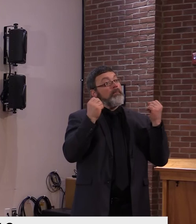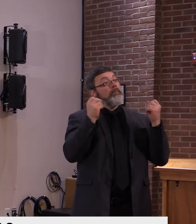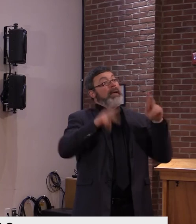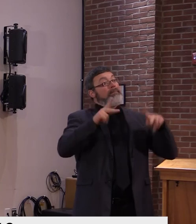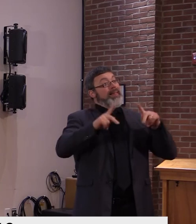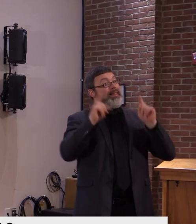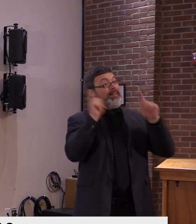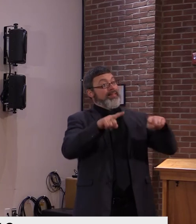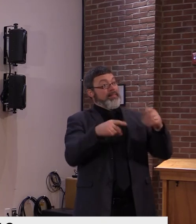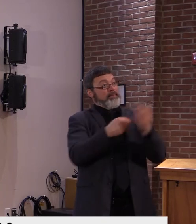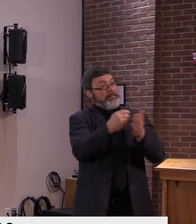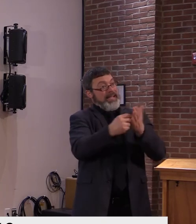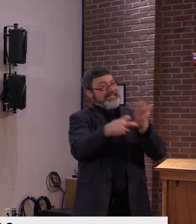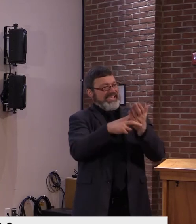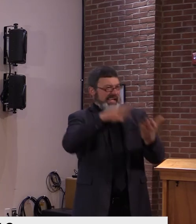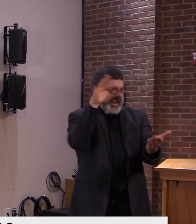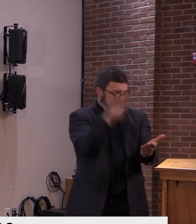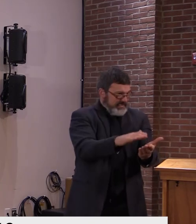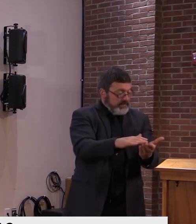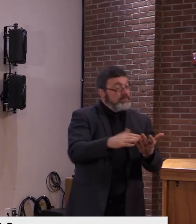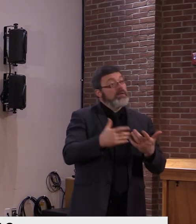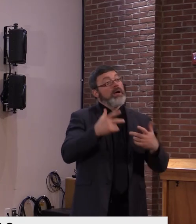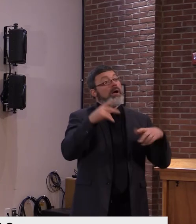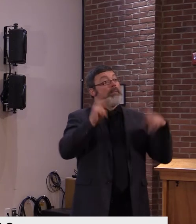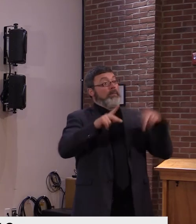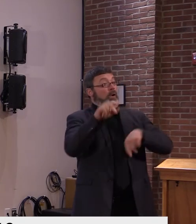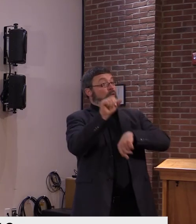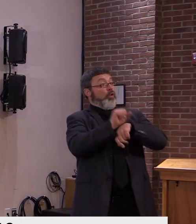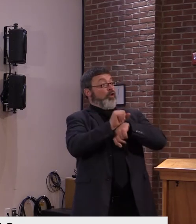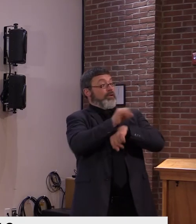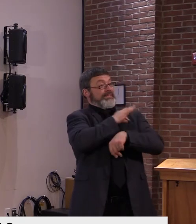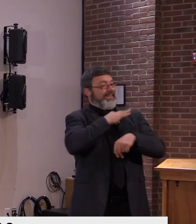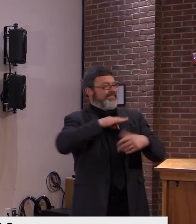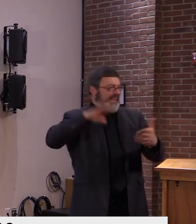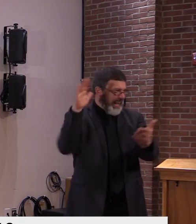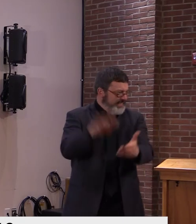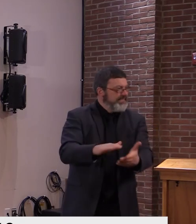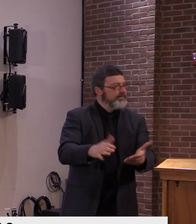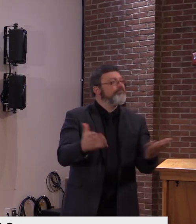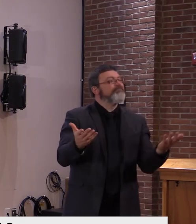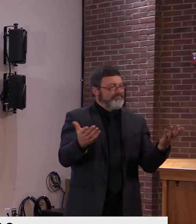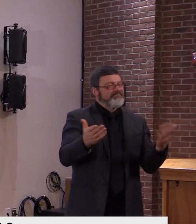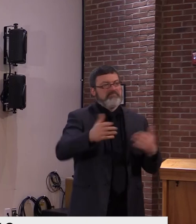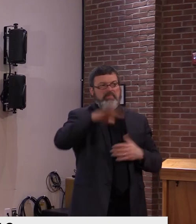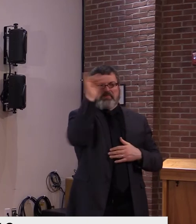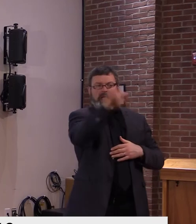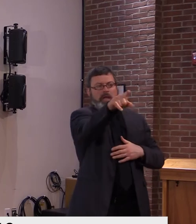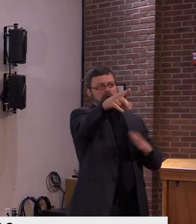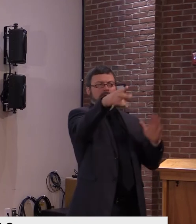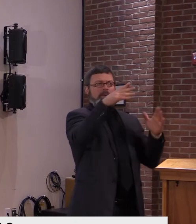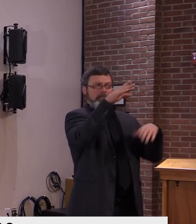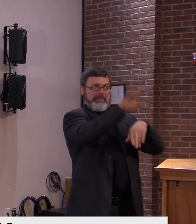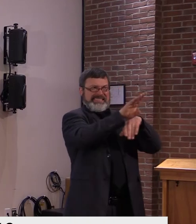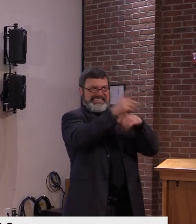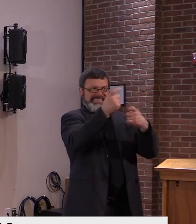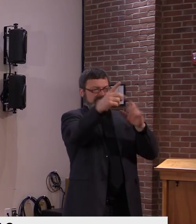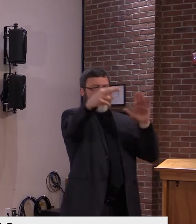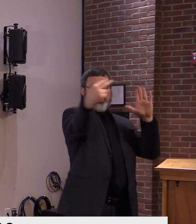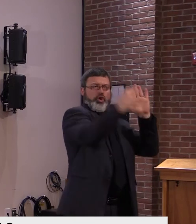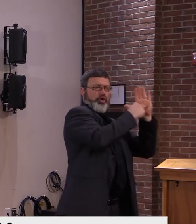in this conversation, but I would just direct you to our website, and if you have any trouble finding it, feel free to email me.